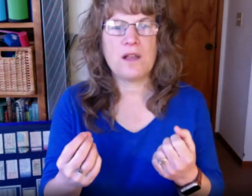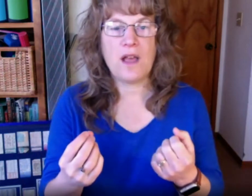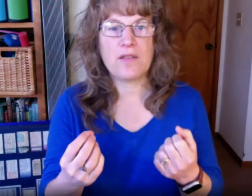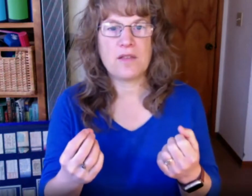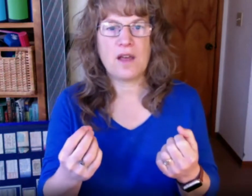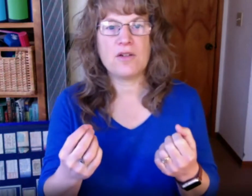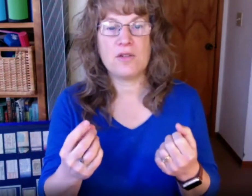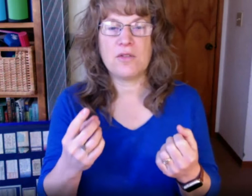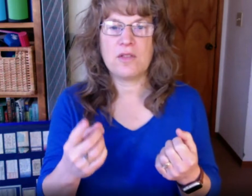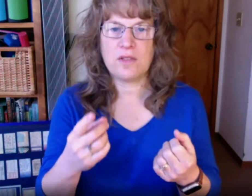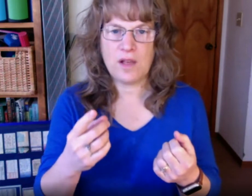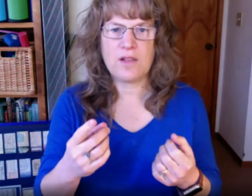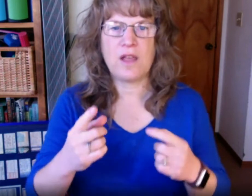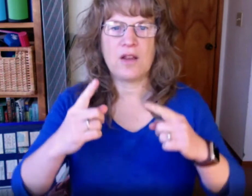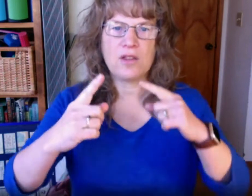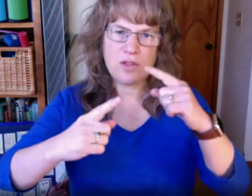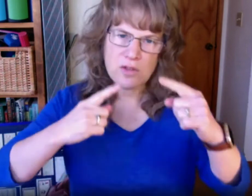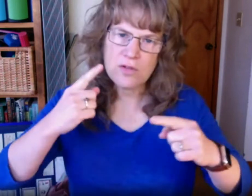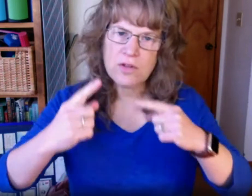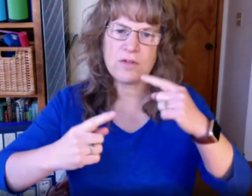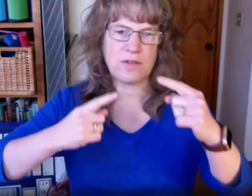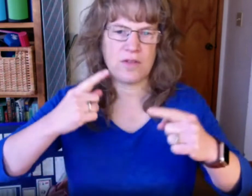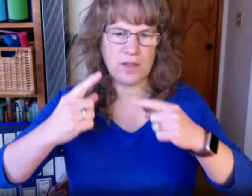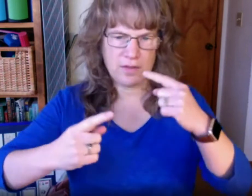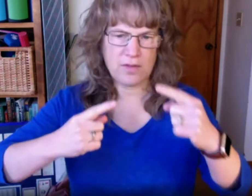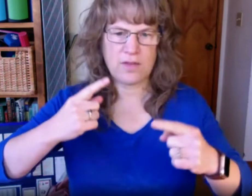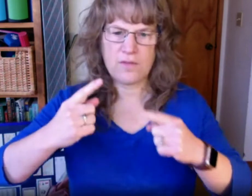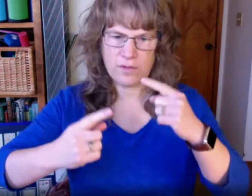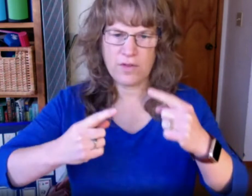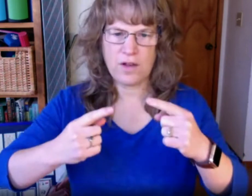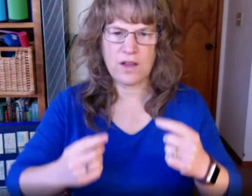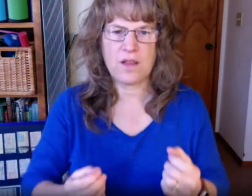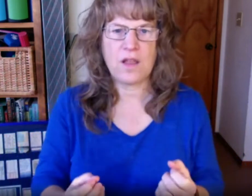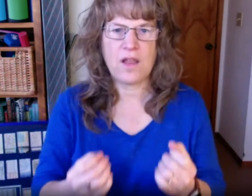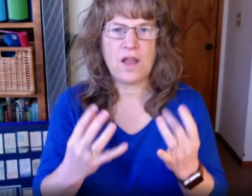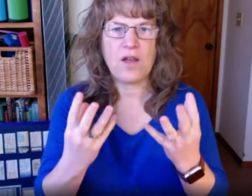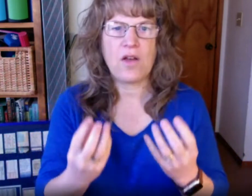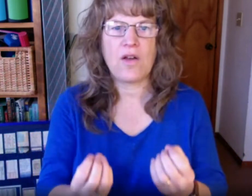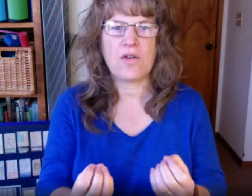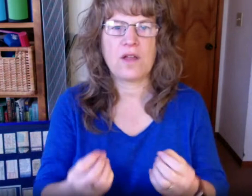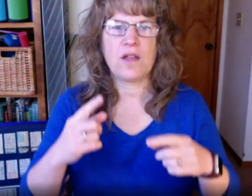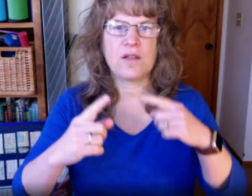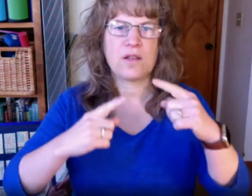ask how do you sign that, you use this for signing. Okay. What does